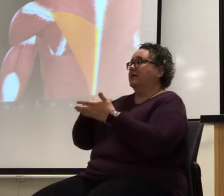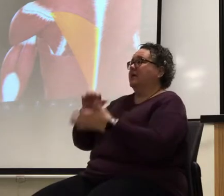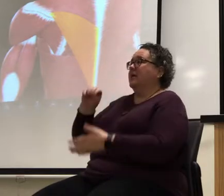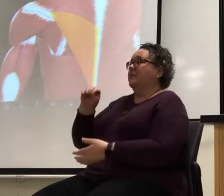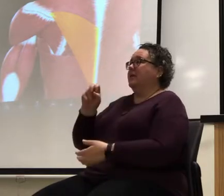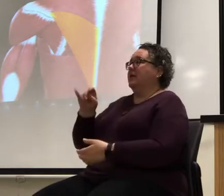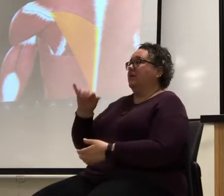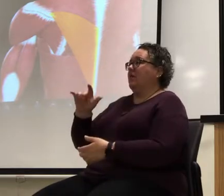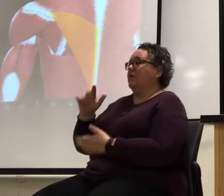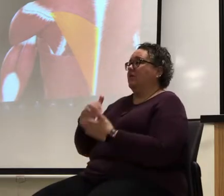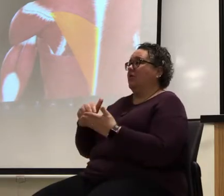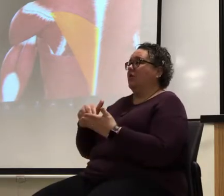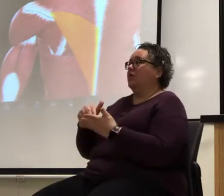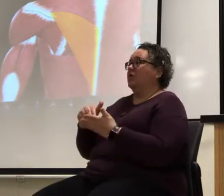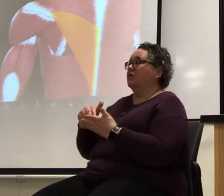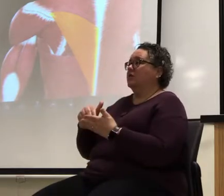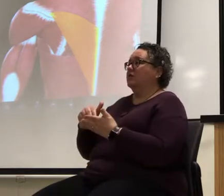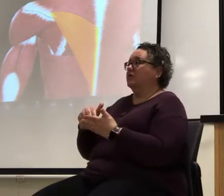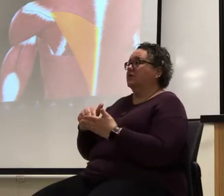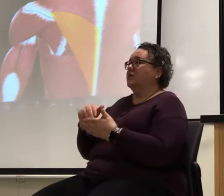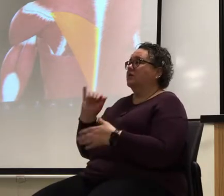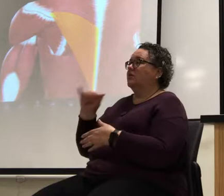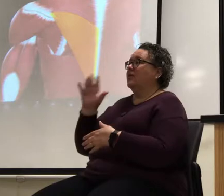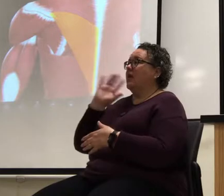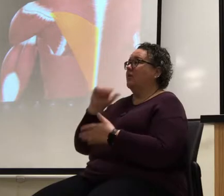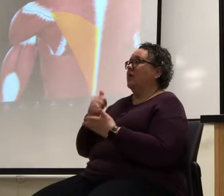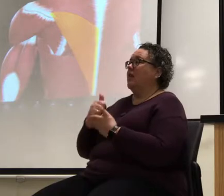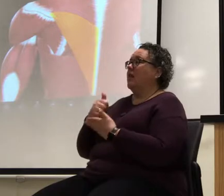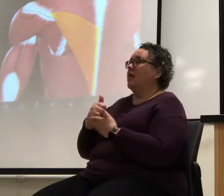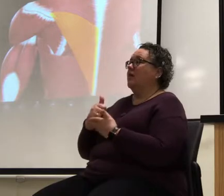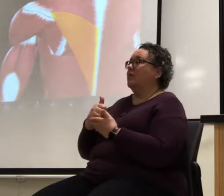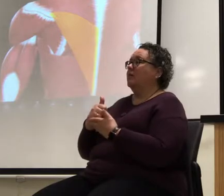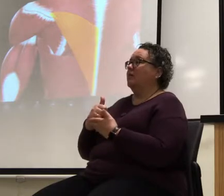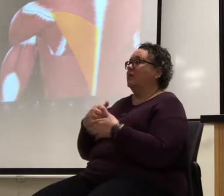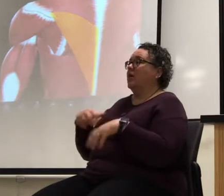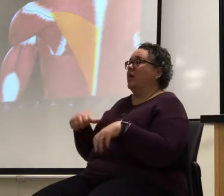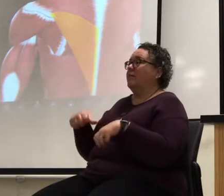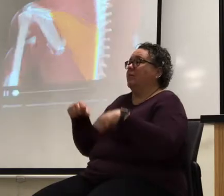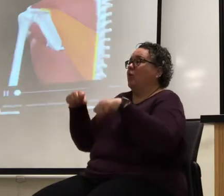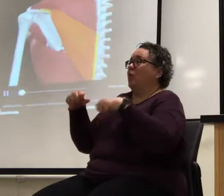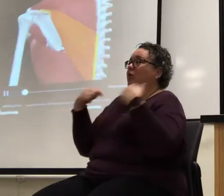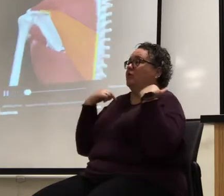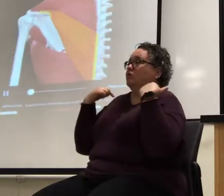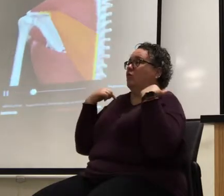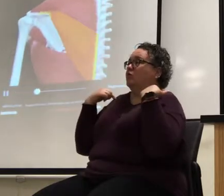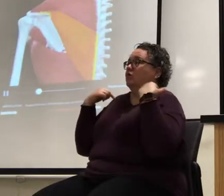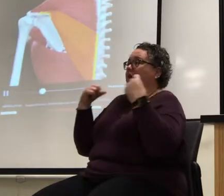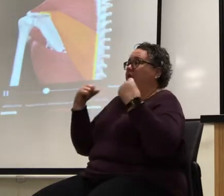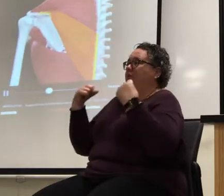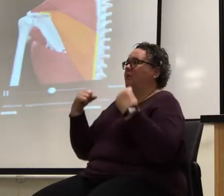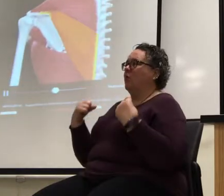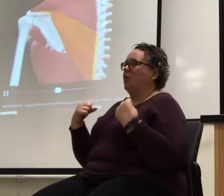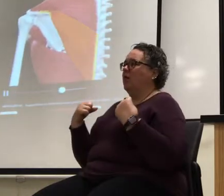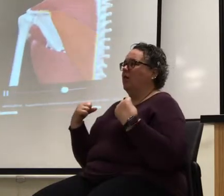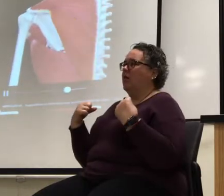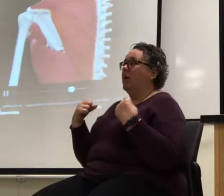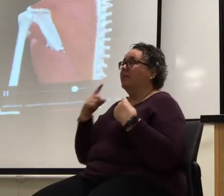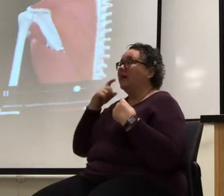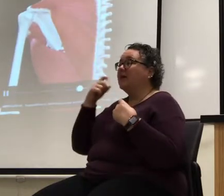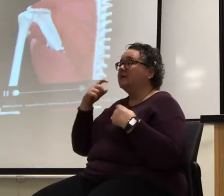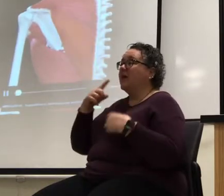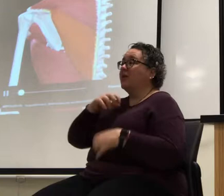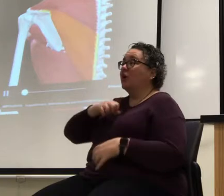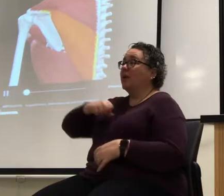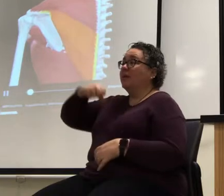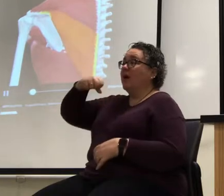scapular spine, and so they're going to help pull the shoulder down a little bit because they're coming up, and then they